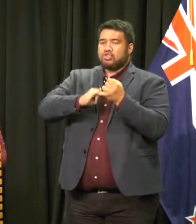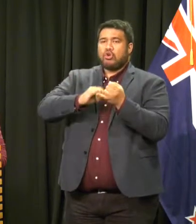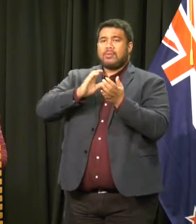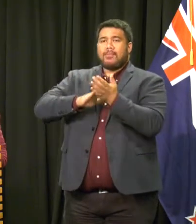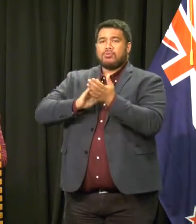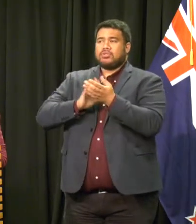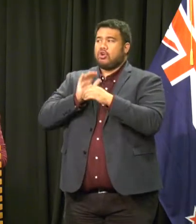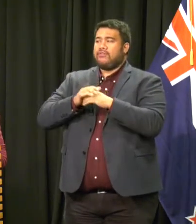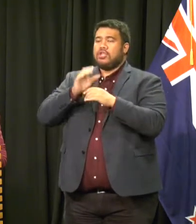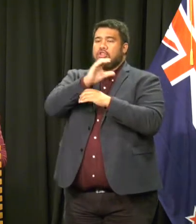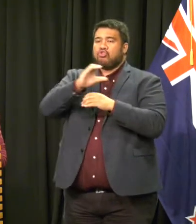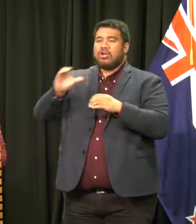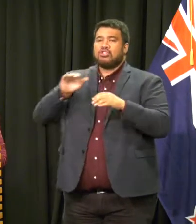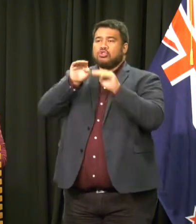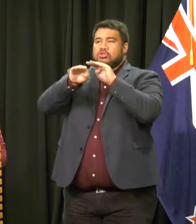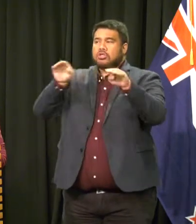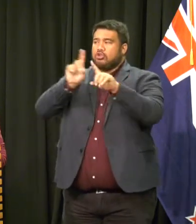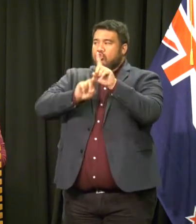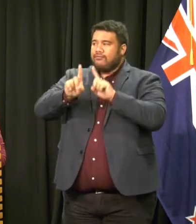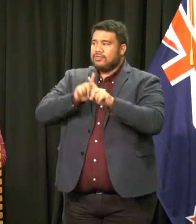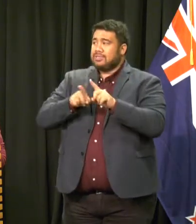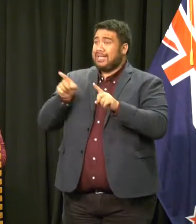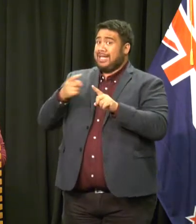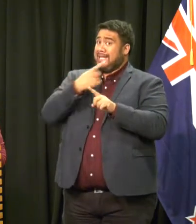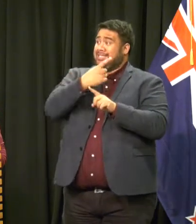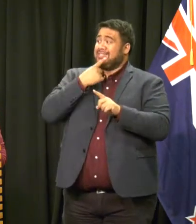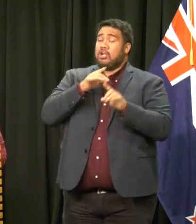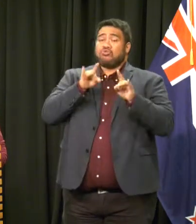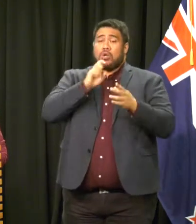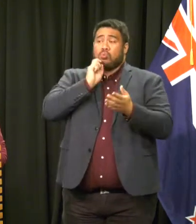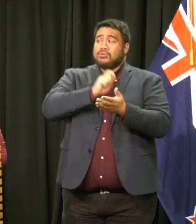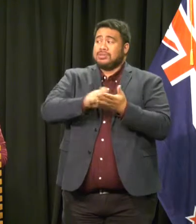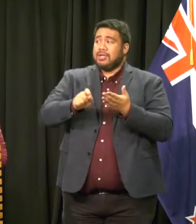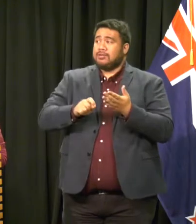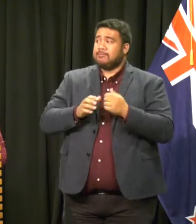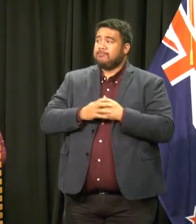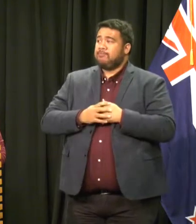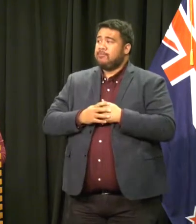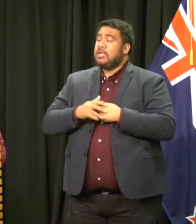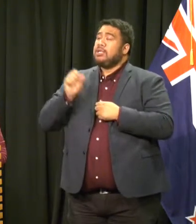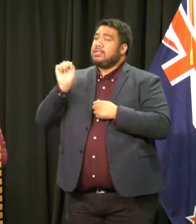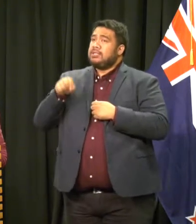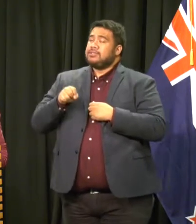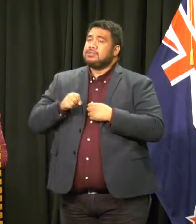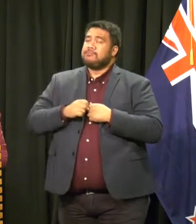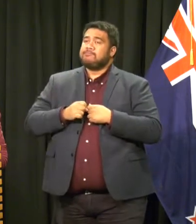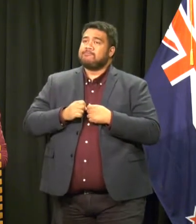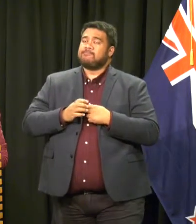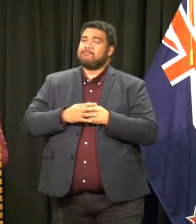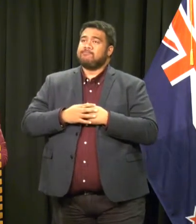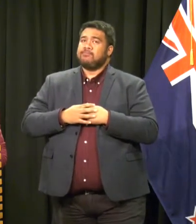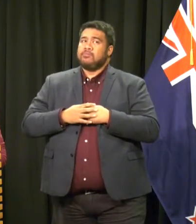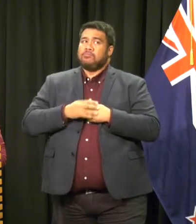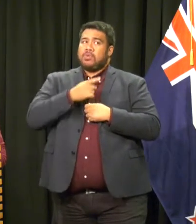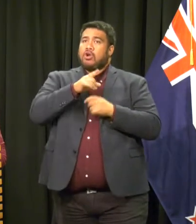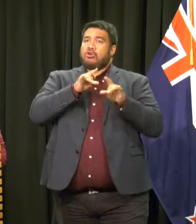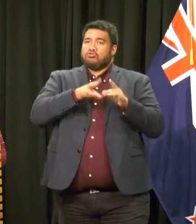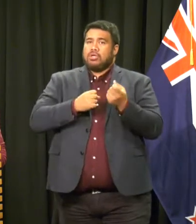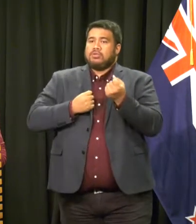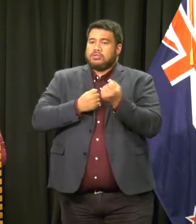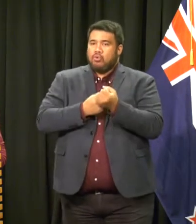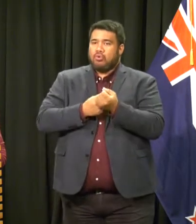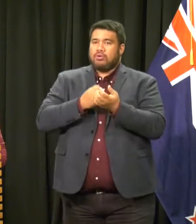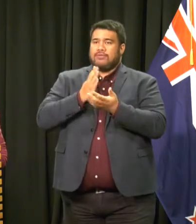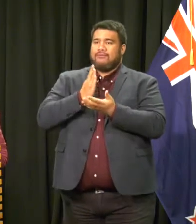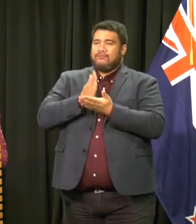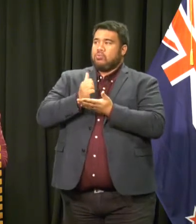call, did he give an indication that Australia would be signing up to it? Yeah, Australia is supportive and endorses the